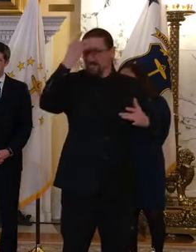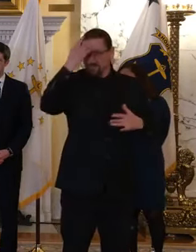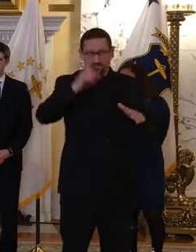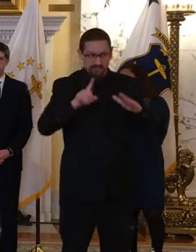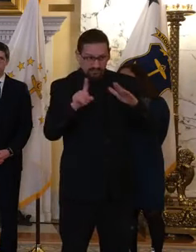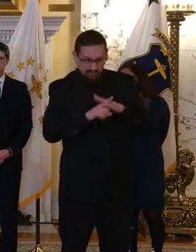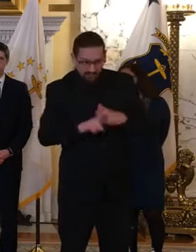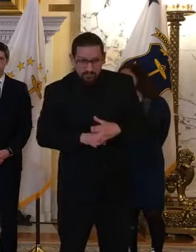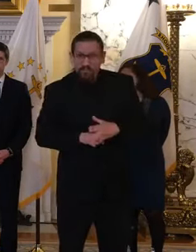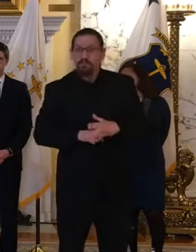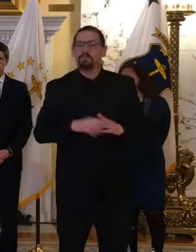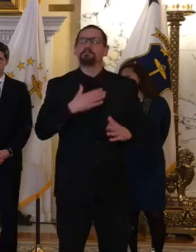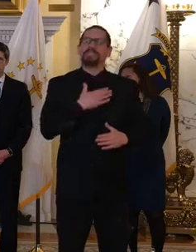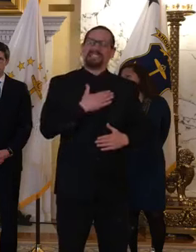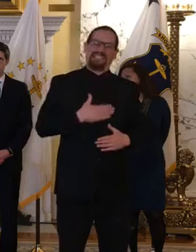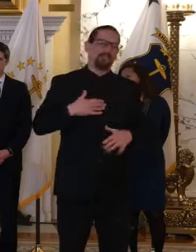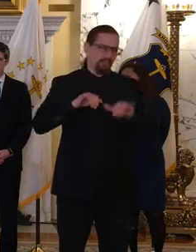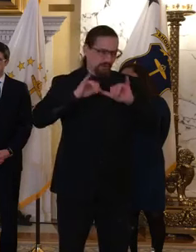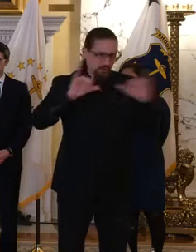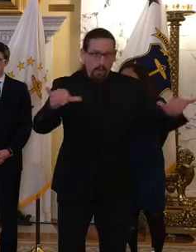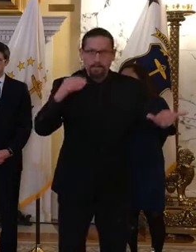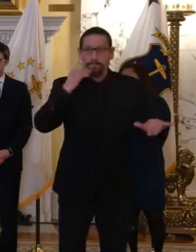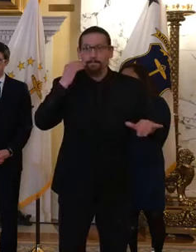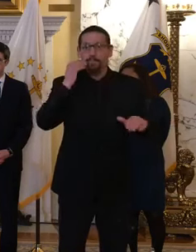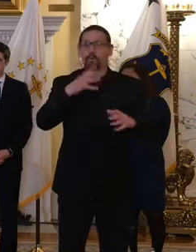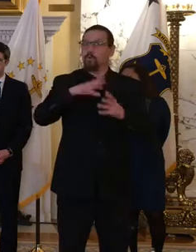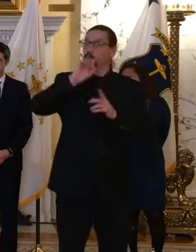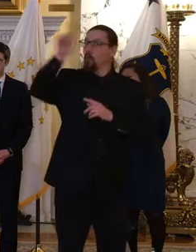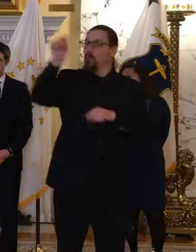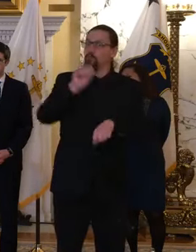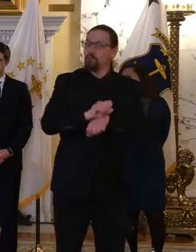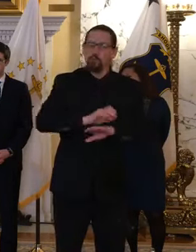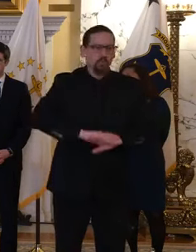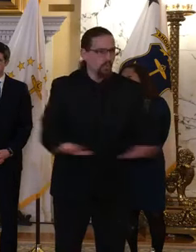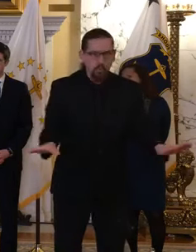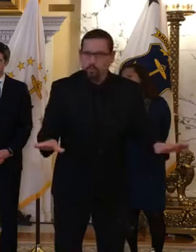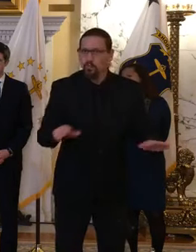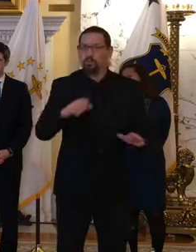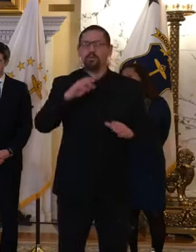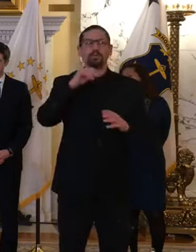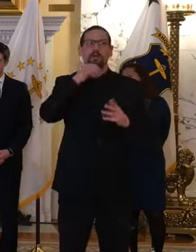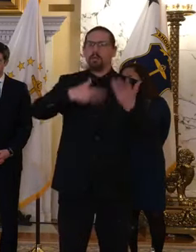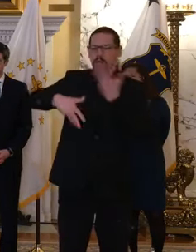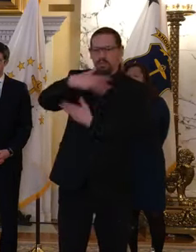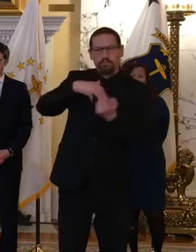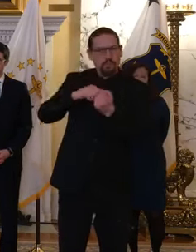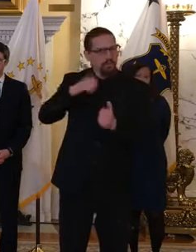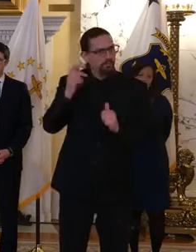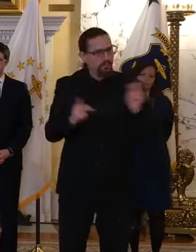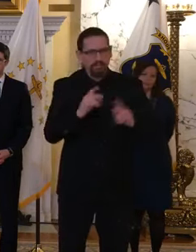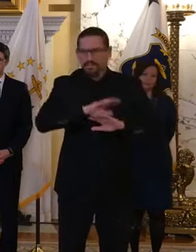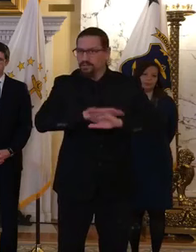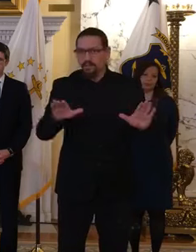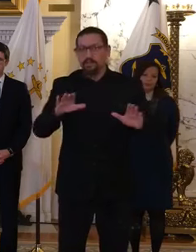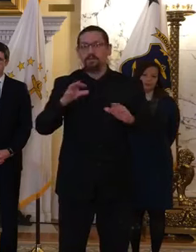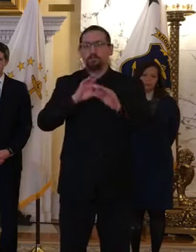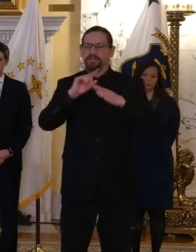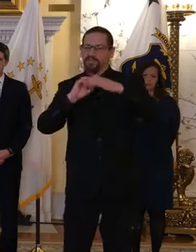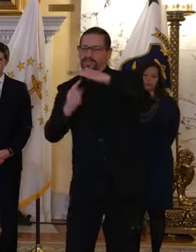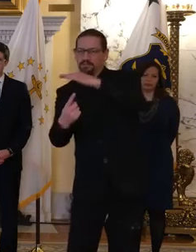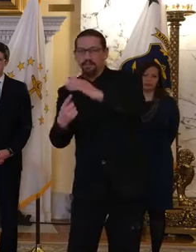work or really even trying to interact with anyone in your family. Try to isolate yourself based on your symptoms.